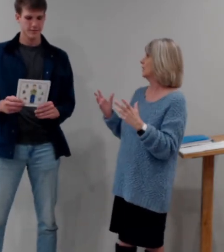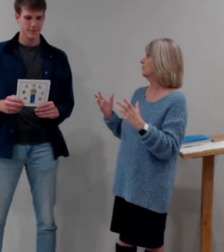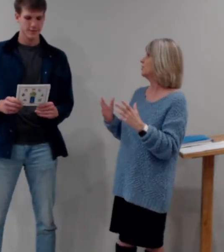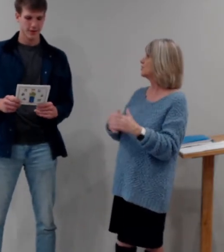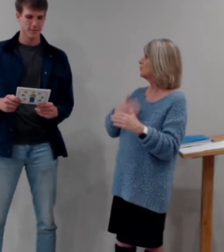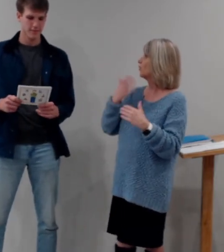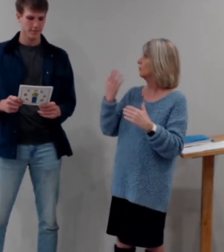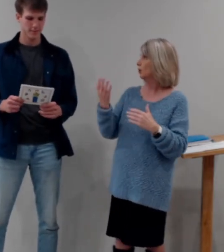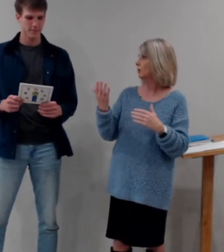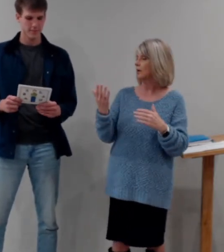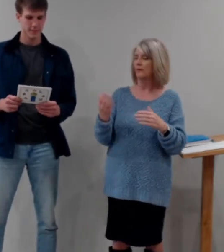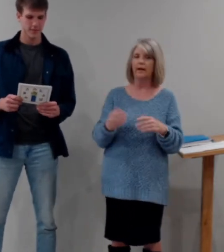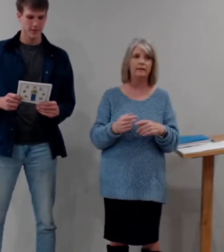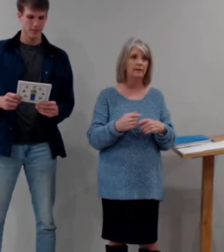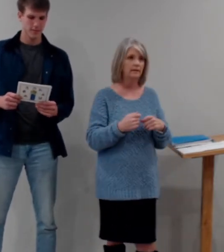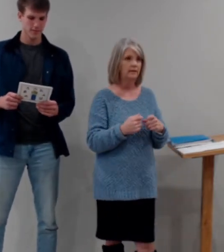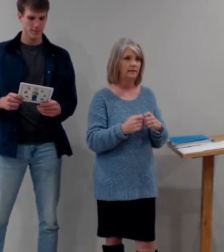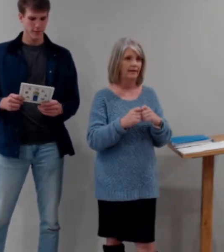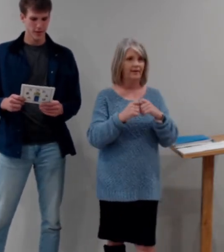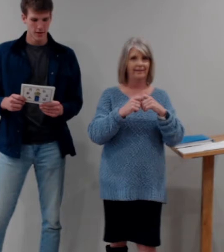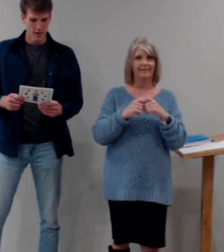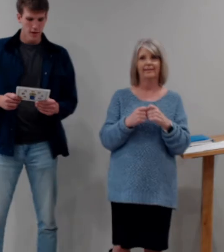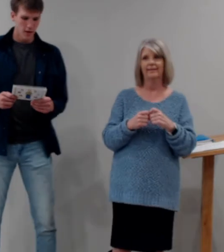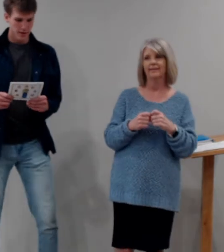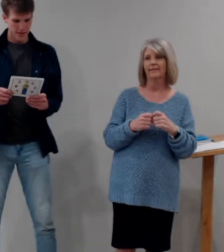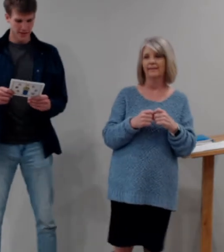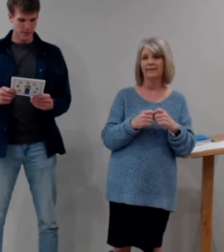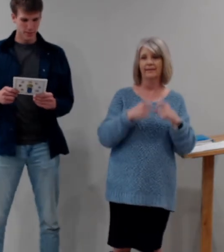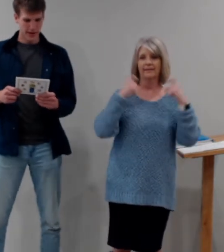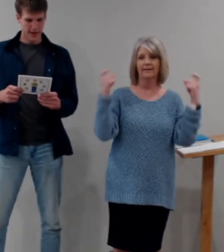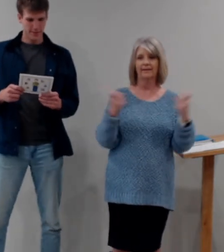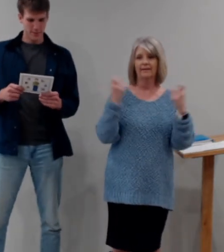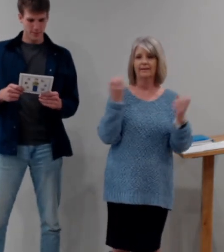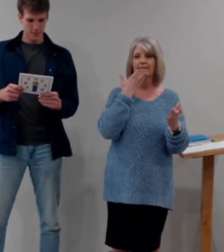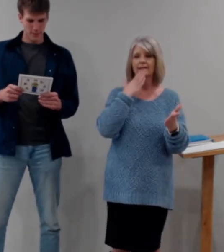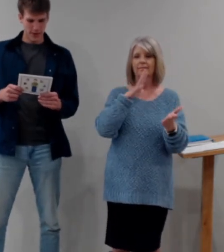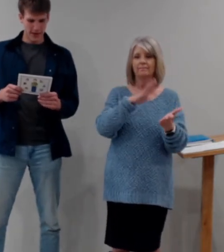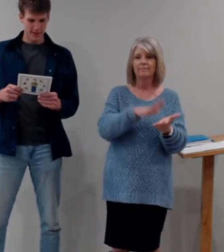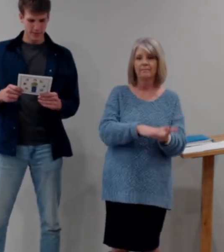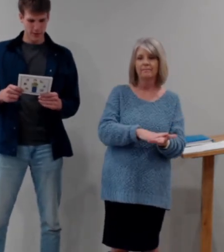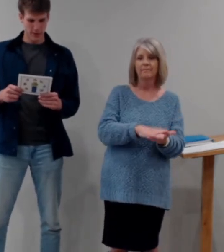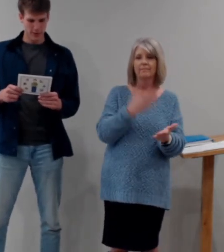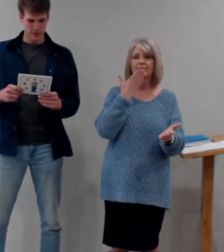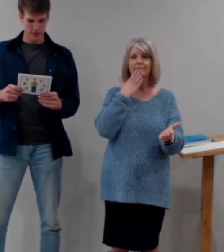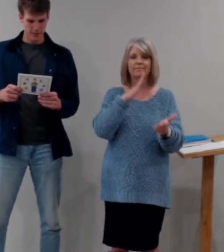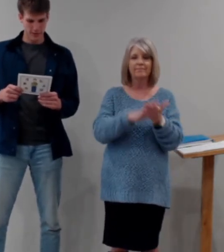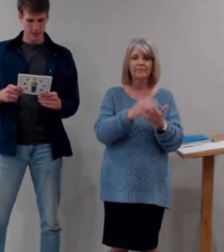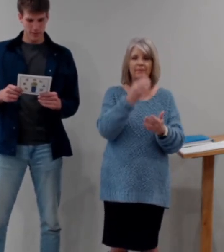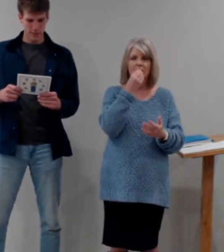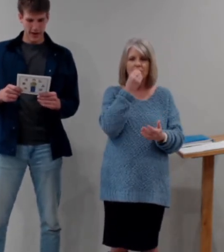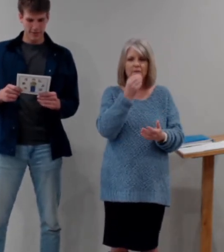but just normal. Okay. Yep. All right. Sin bad, bad smoke, bad